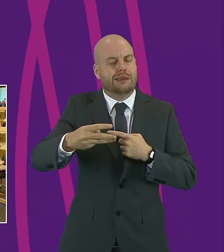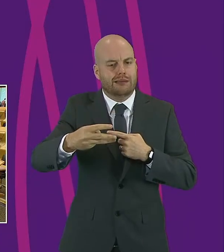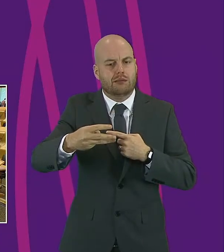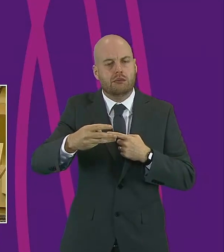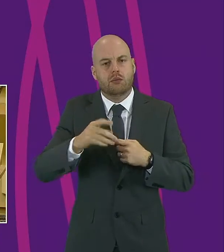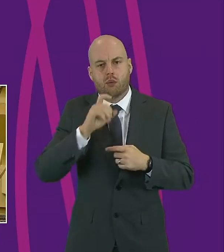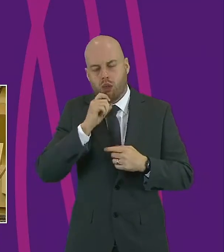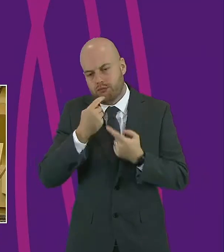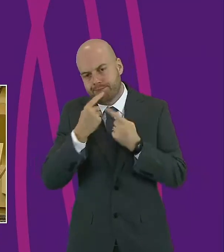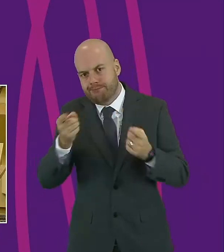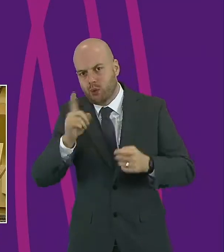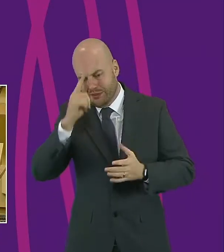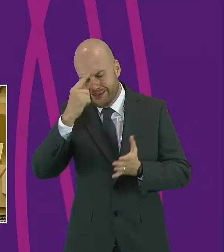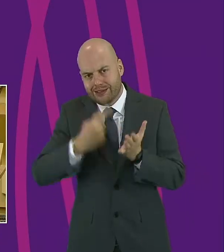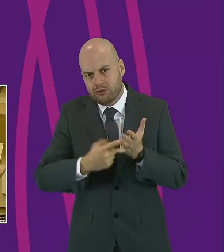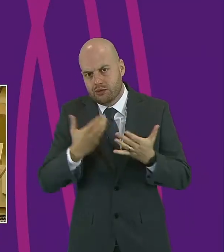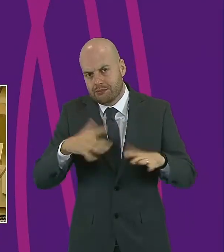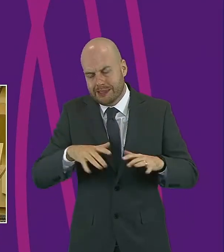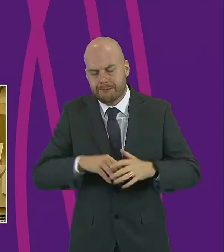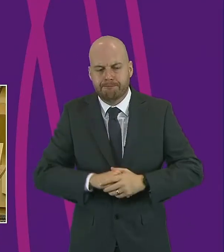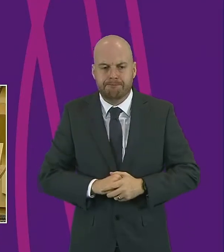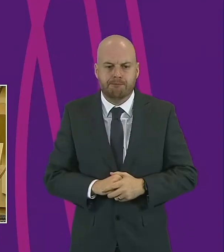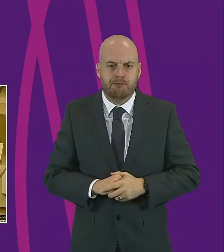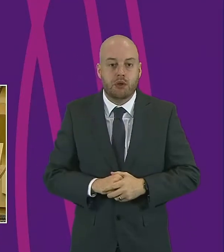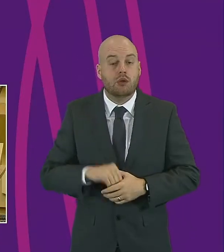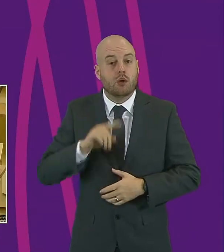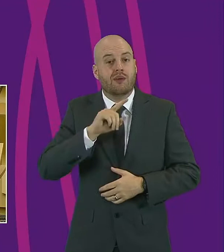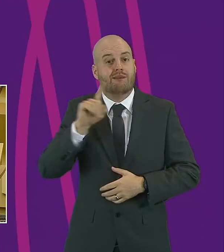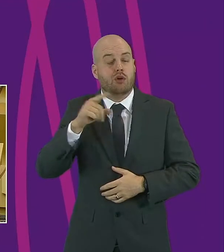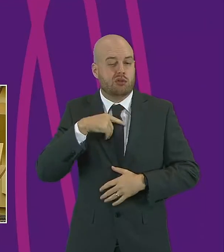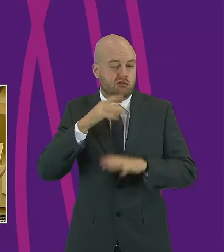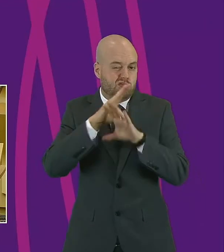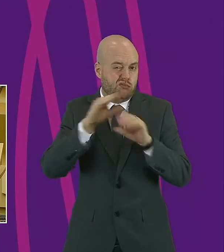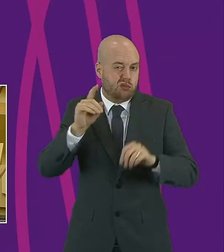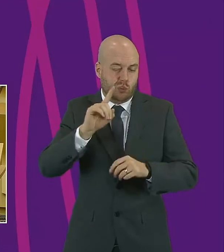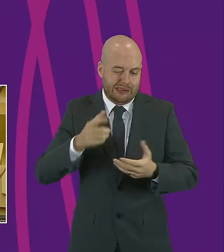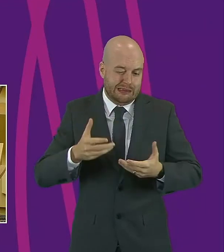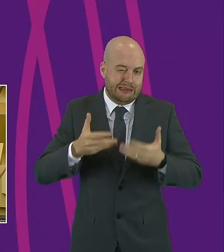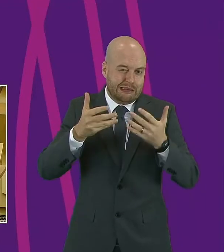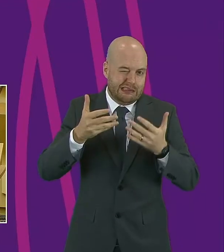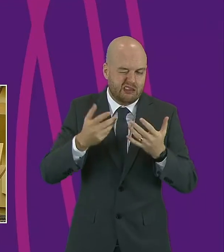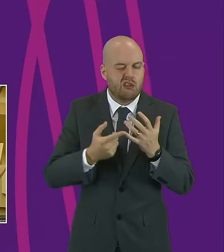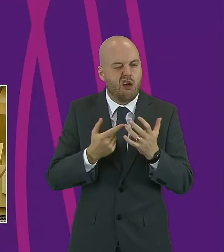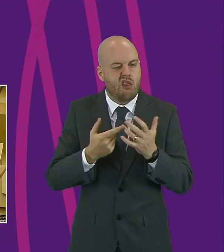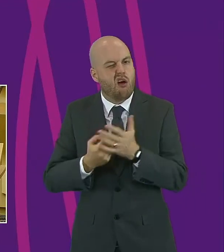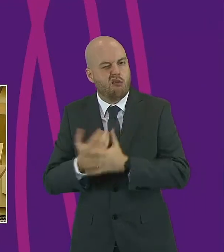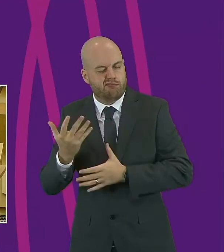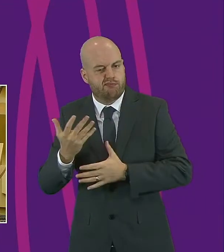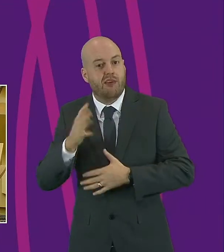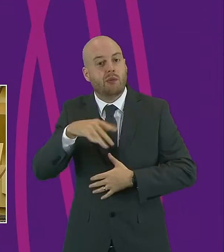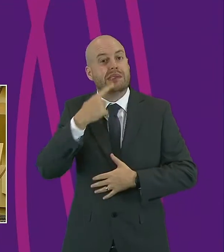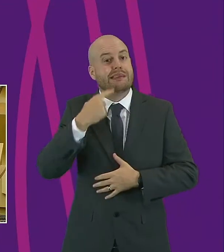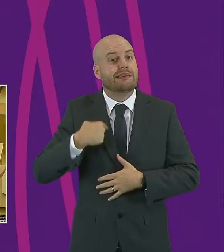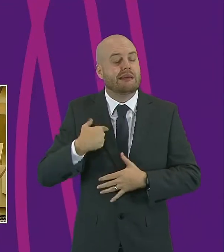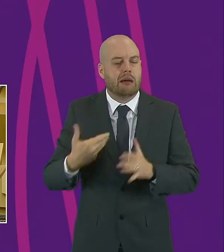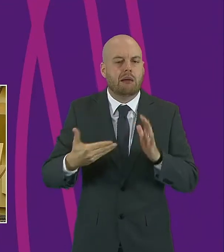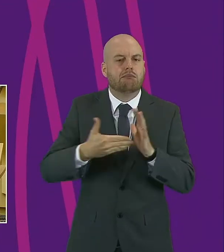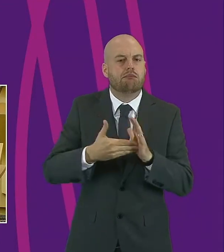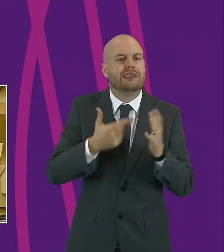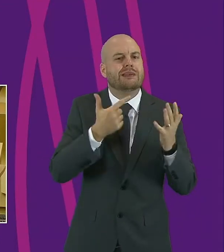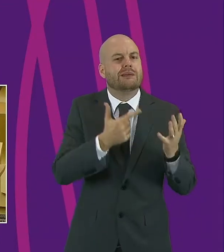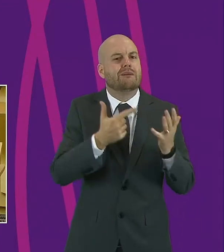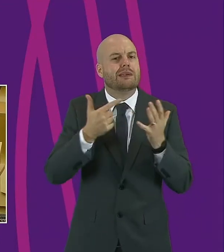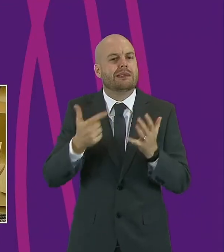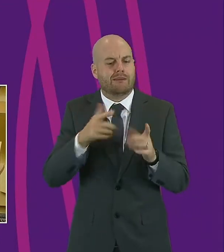we've reached. First, though, I will report on today's statistics and other developments. Since yesterday, an additional 77 cases